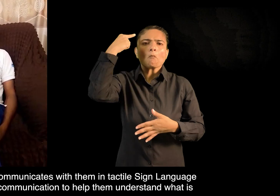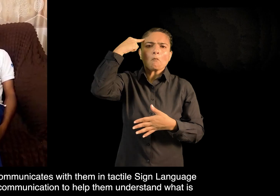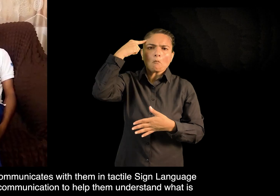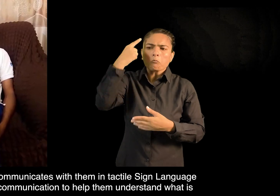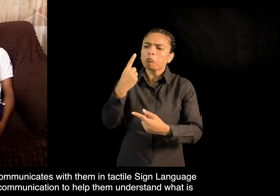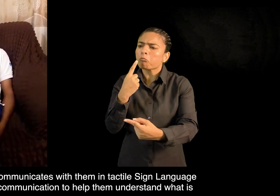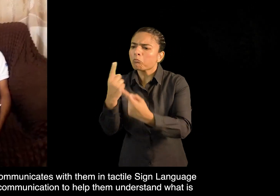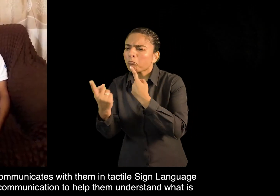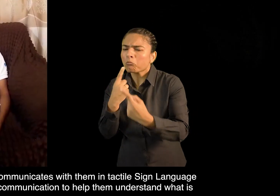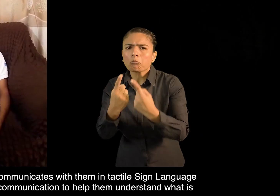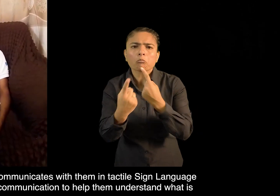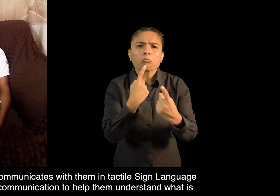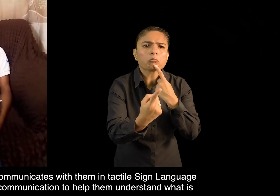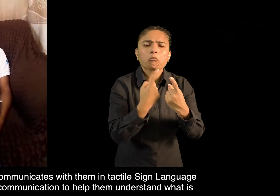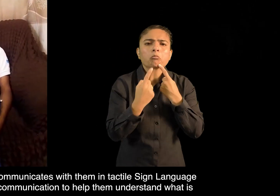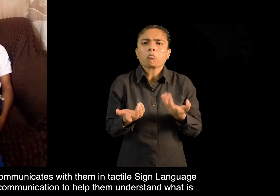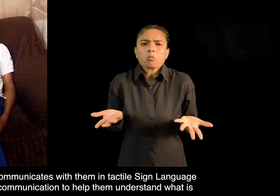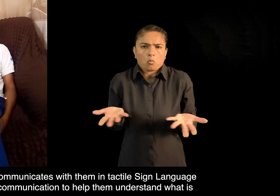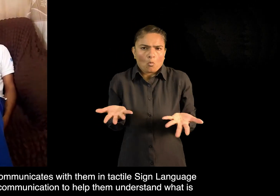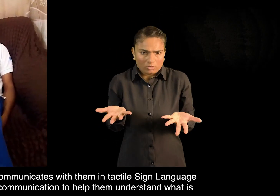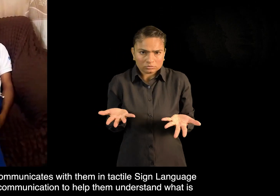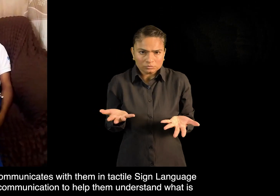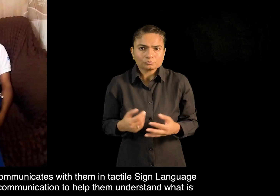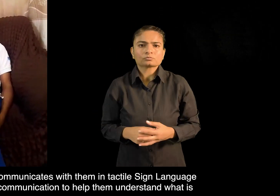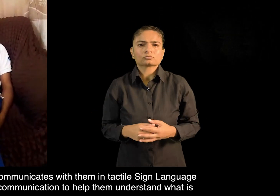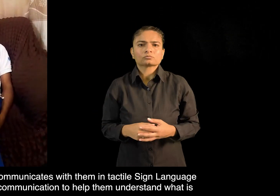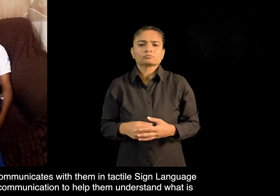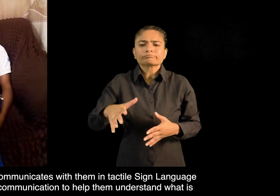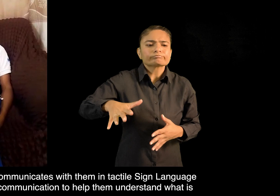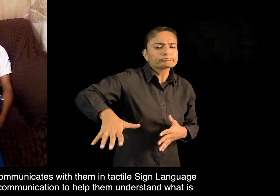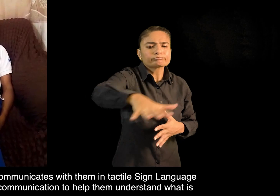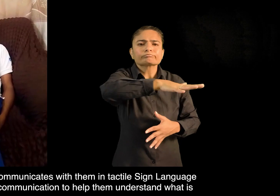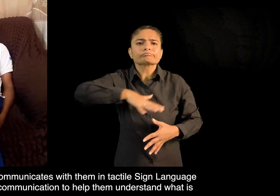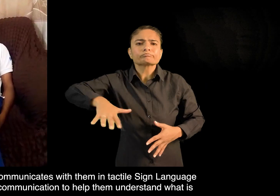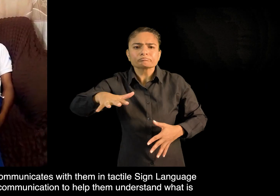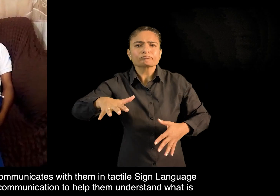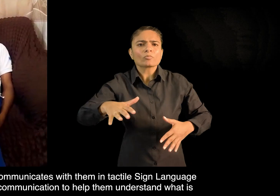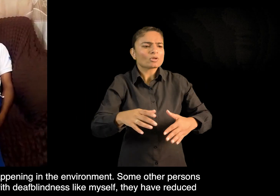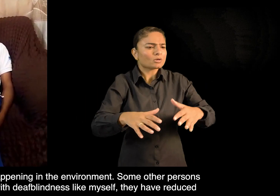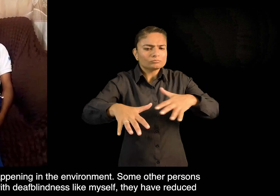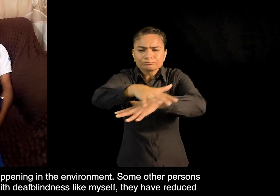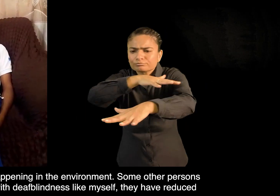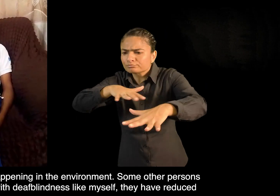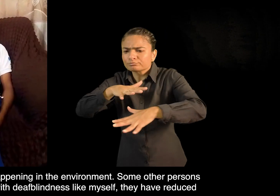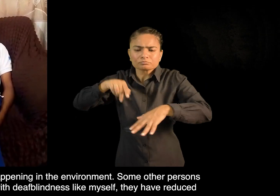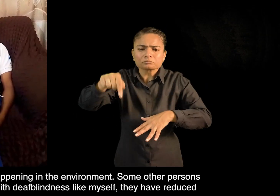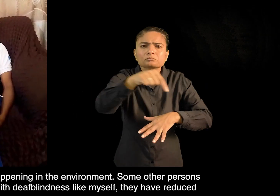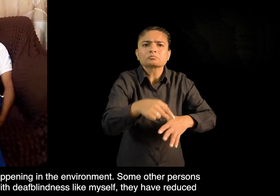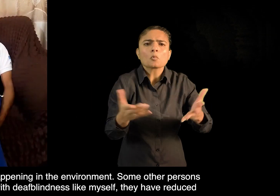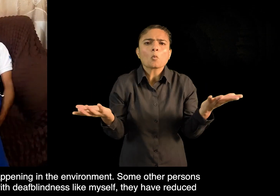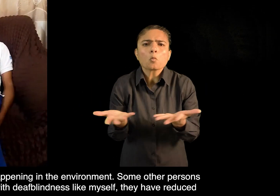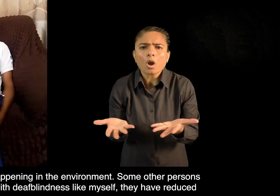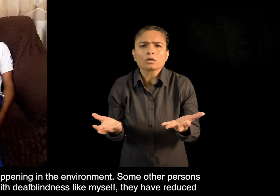sign language communication to help them understand what is happening in the